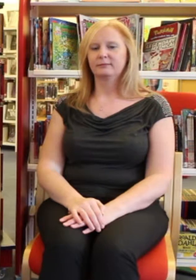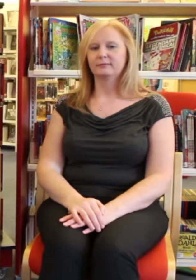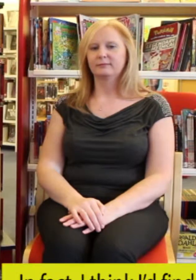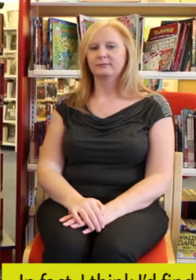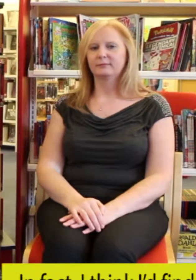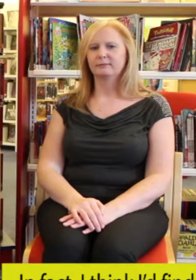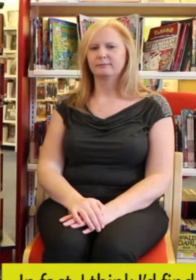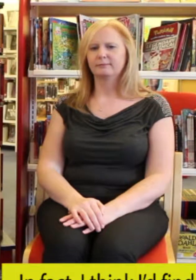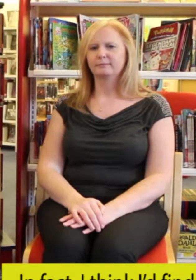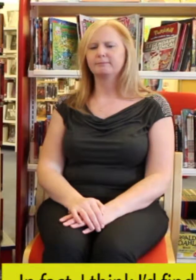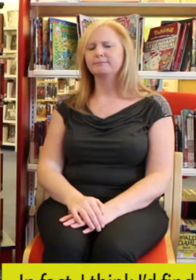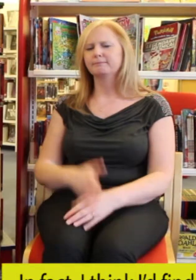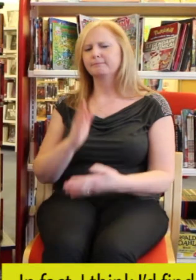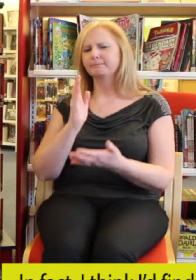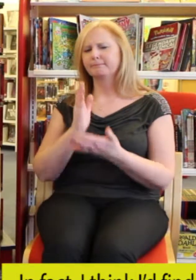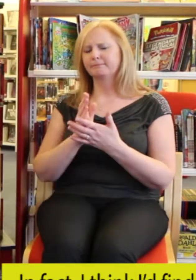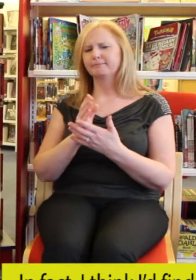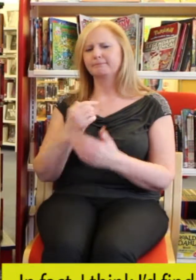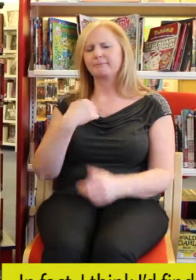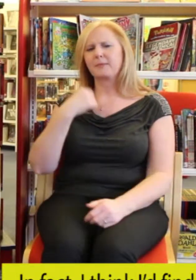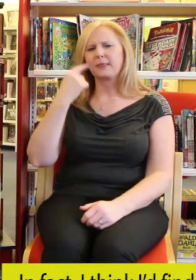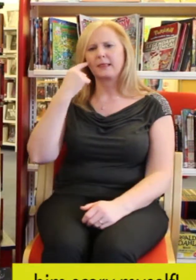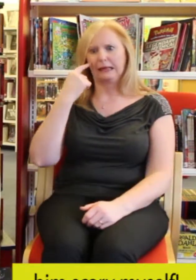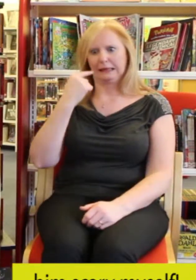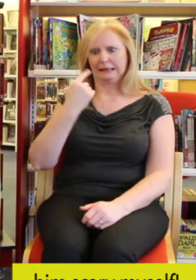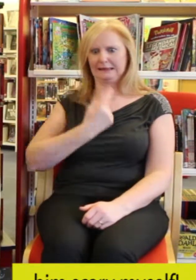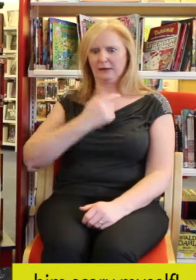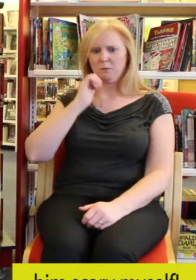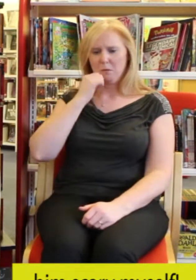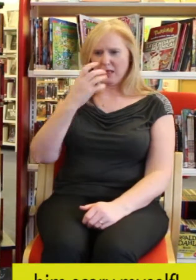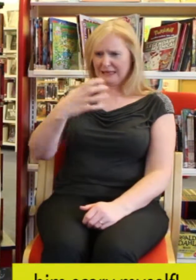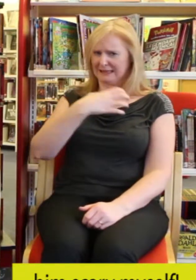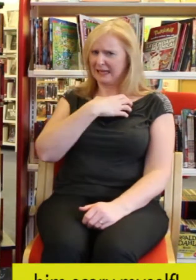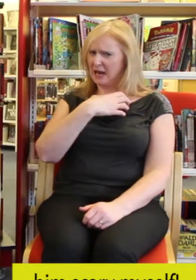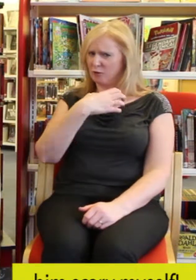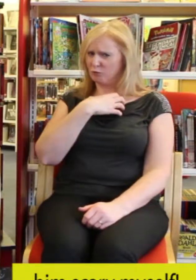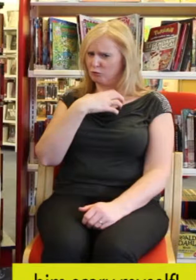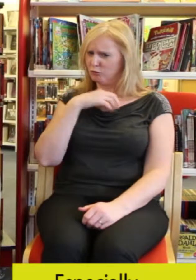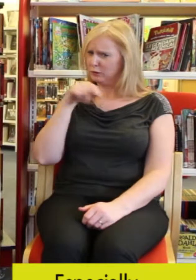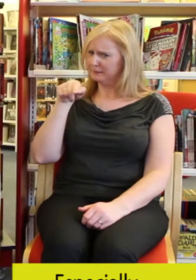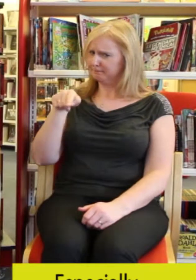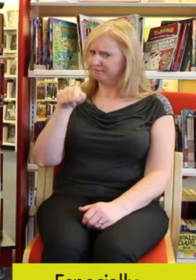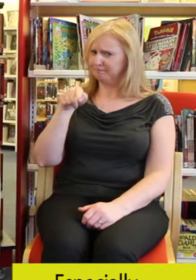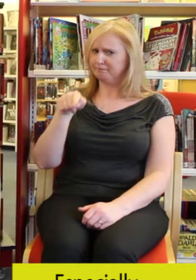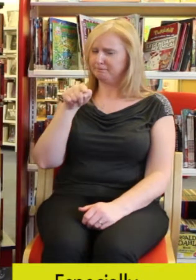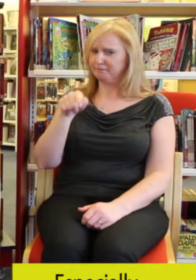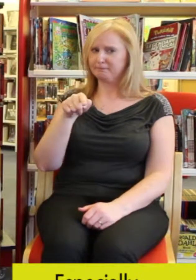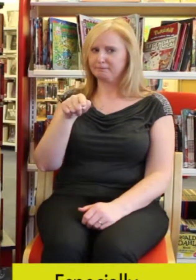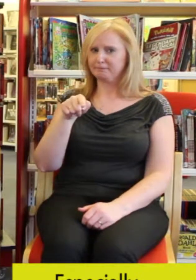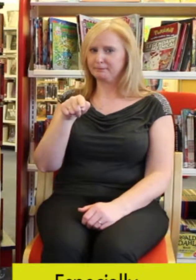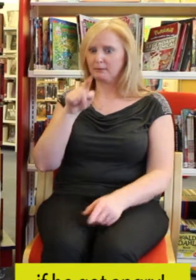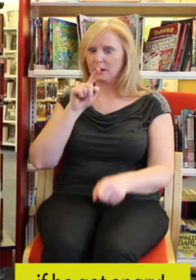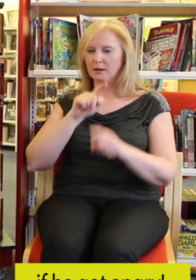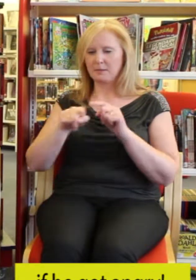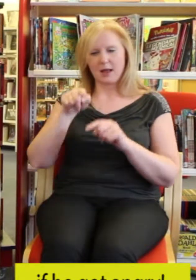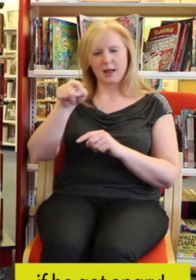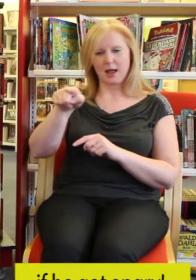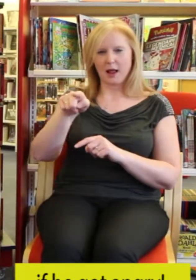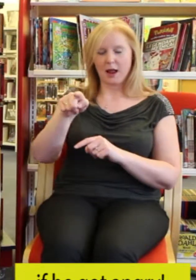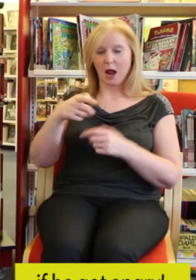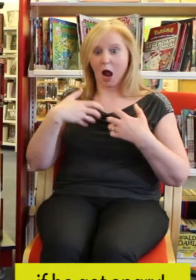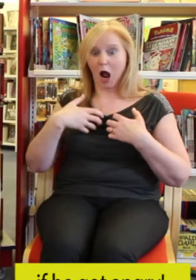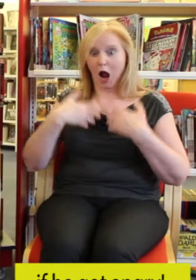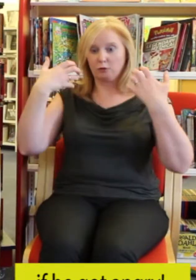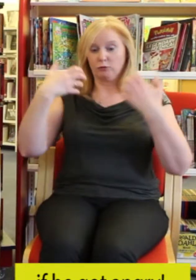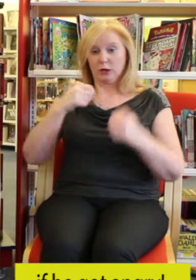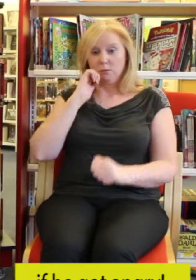In fact, I think I'd find him scary myself. Especially if he got angry.